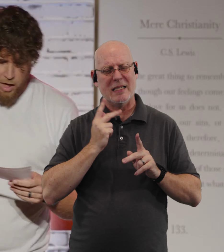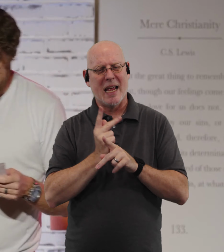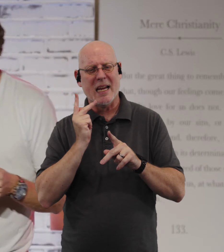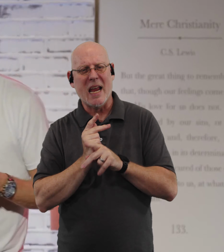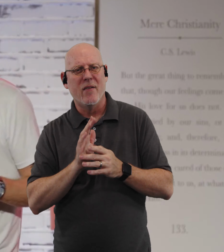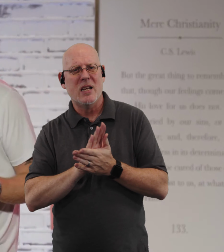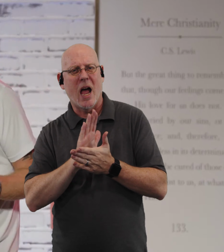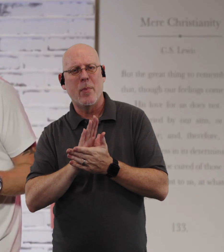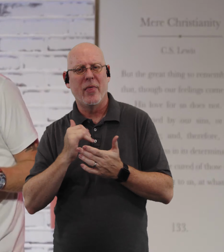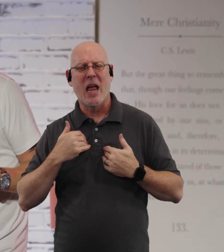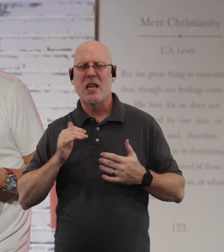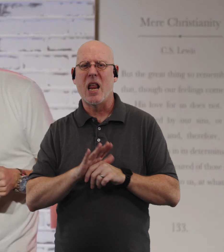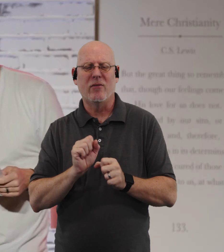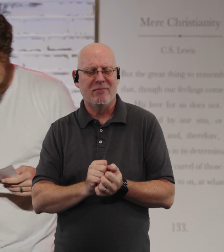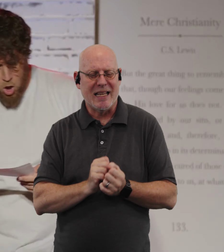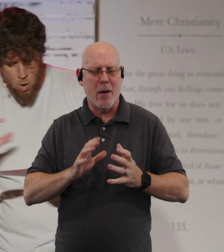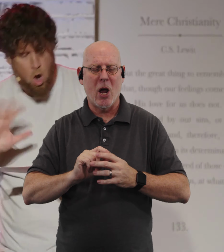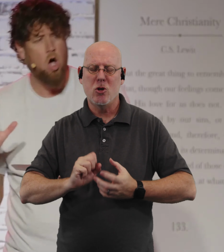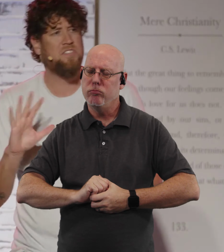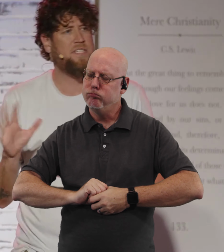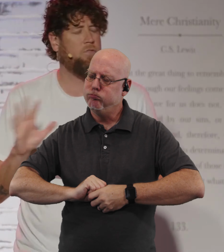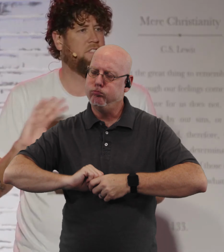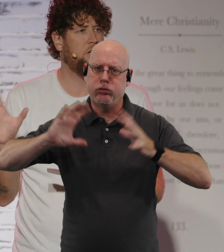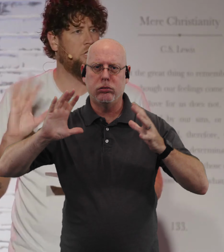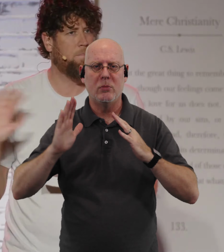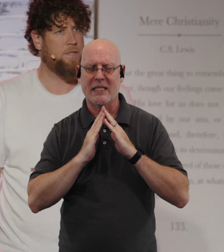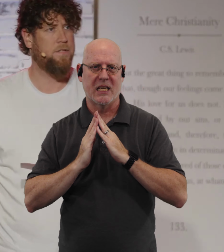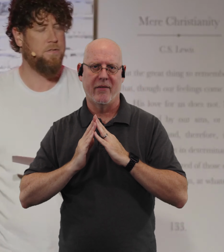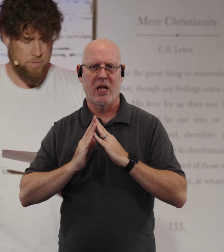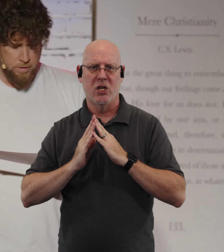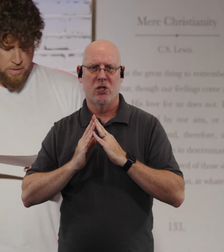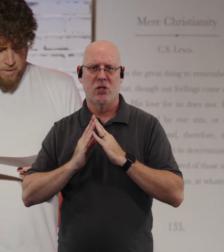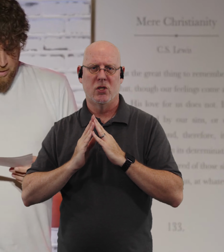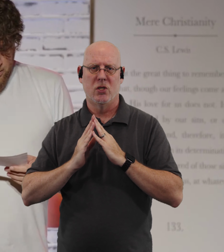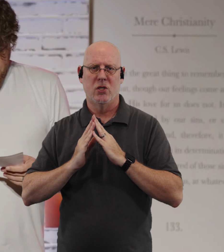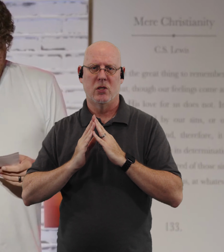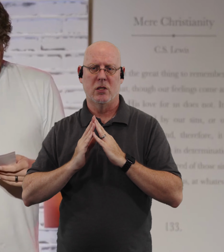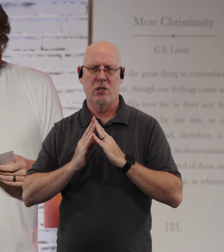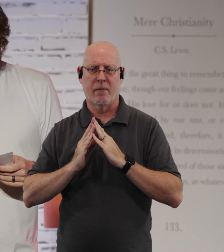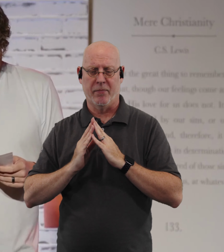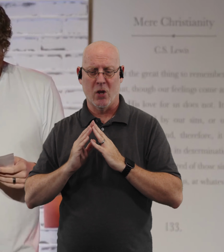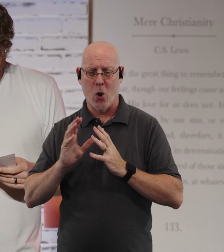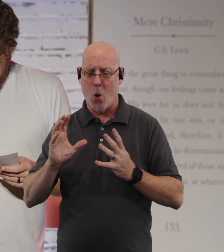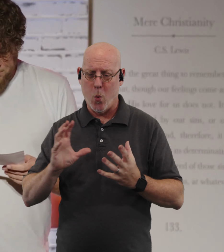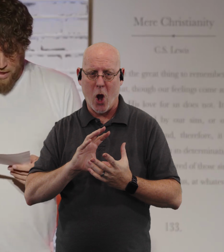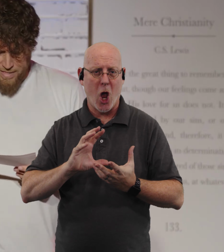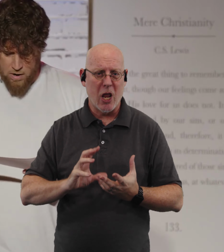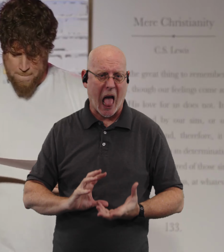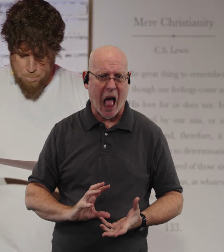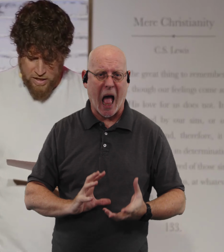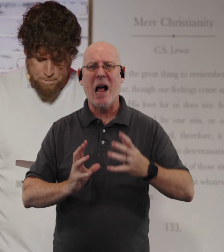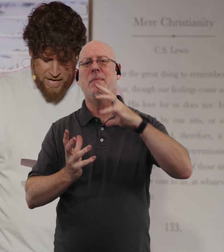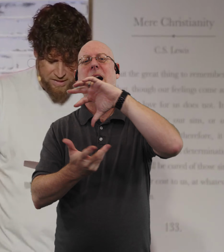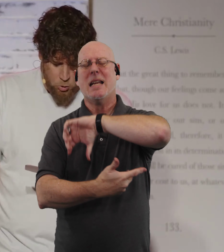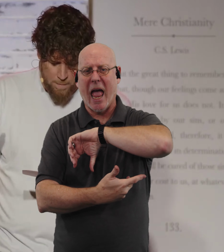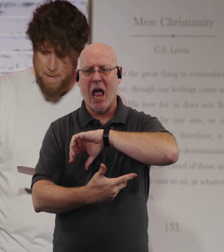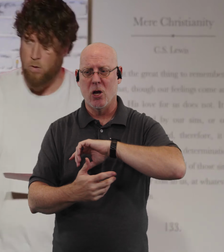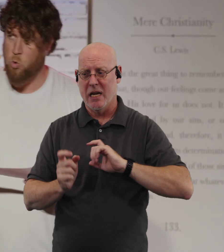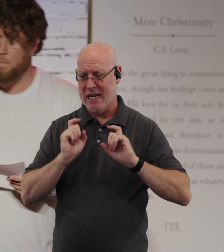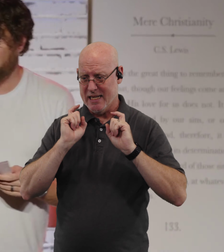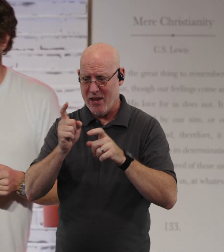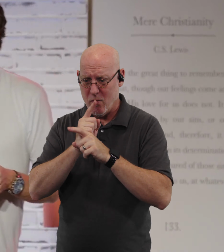a document containing enough dynamite to blow all civilization to pieces, to turn the world upside down and bring peace